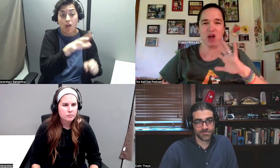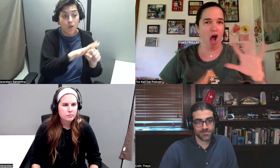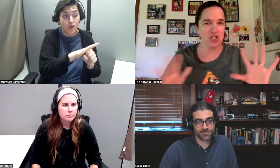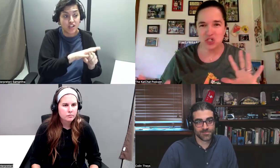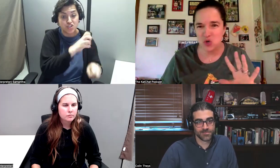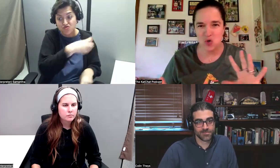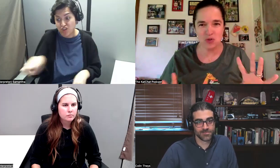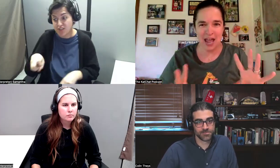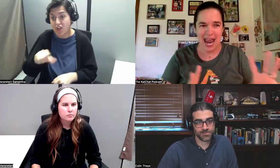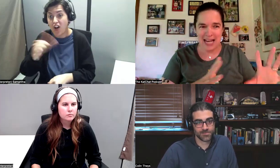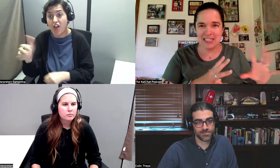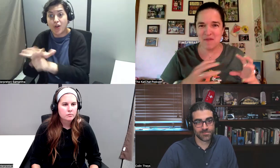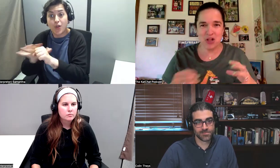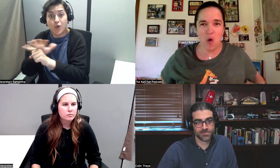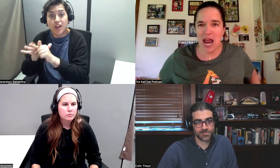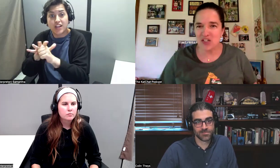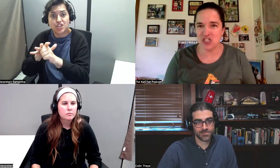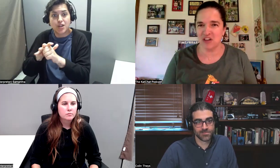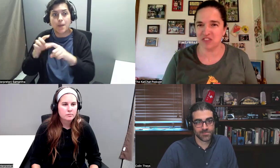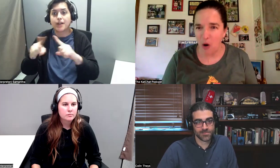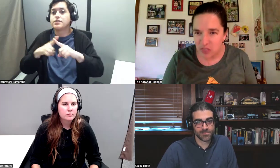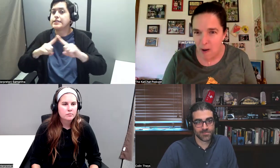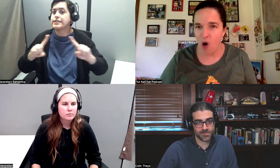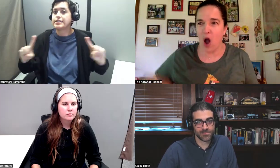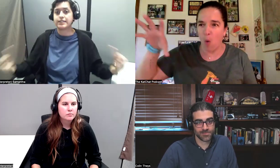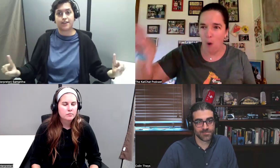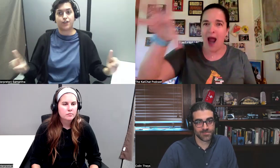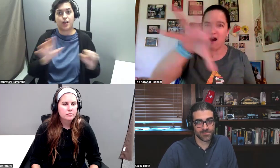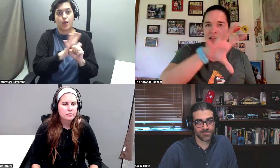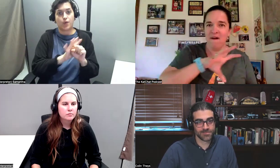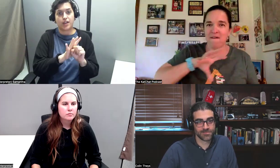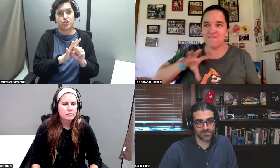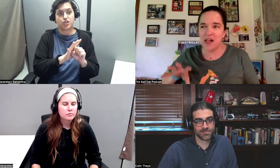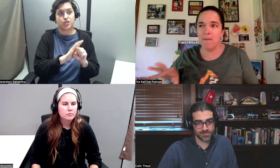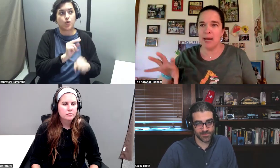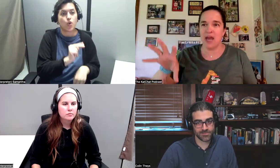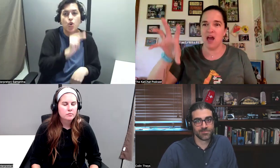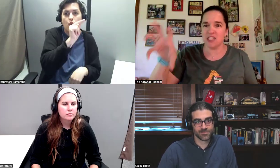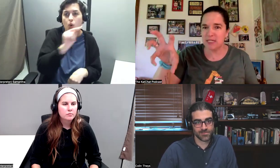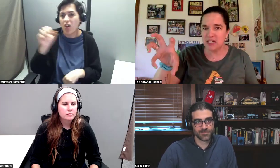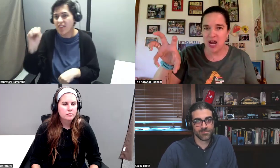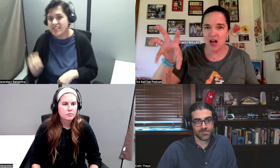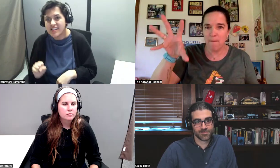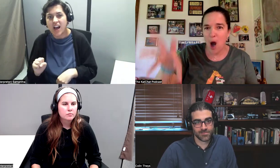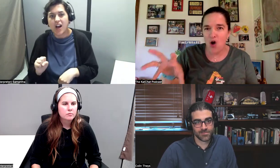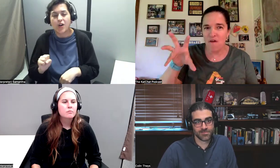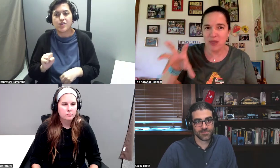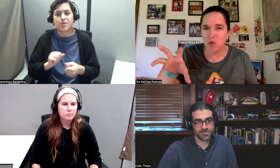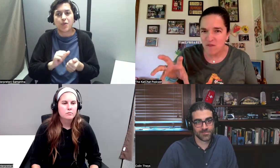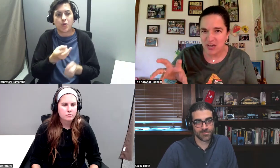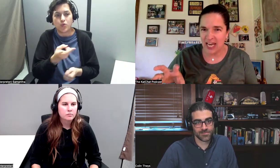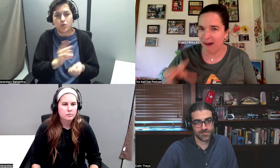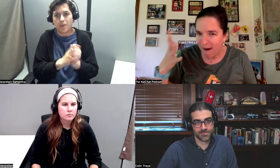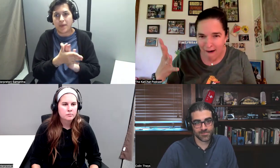of different altitudes in different locations of South America while filming a specific part